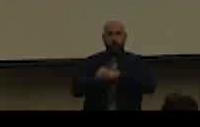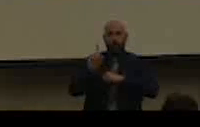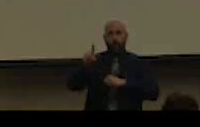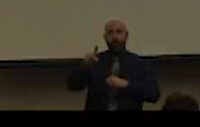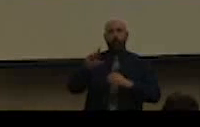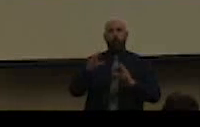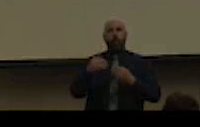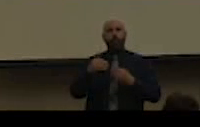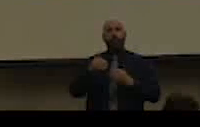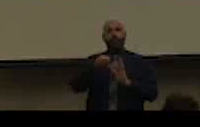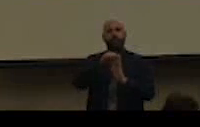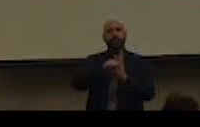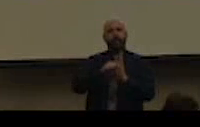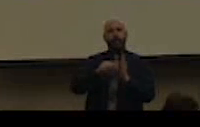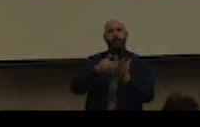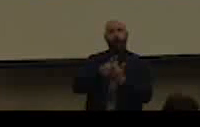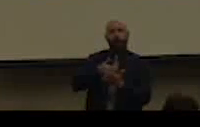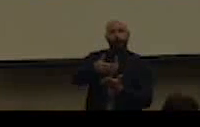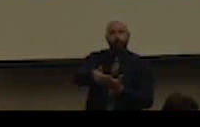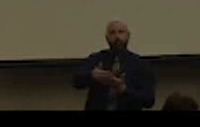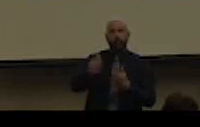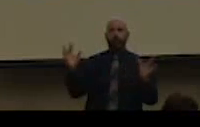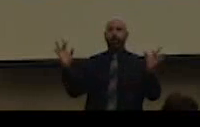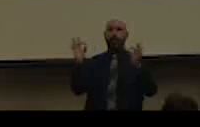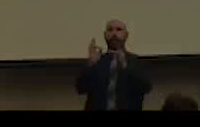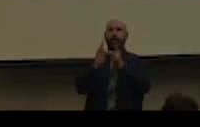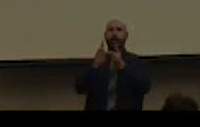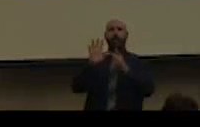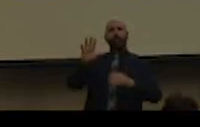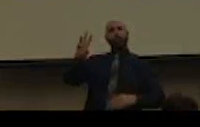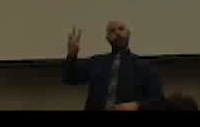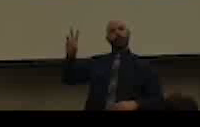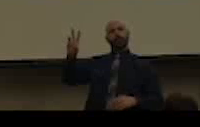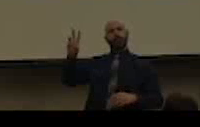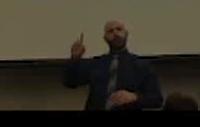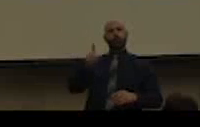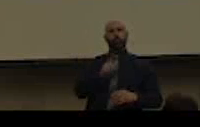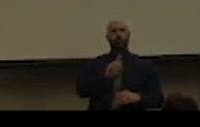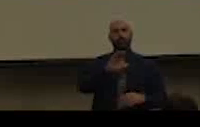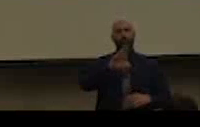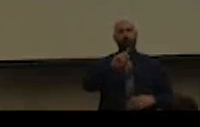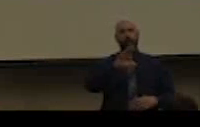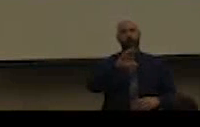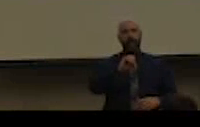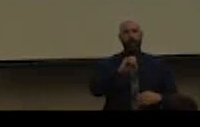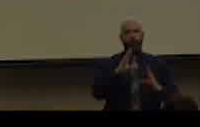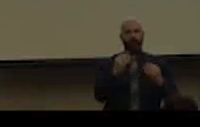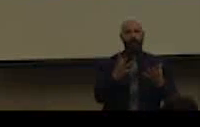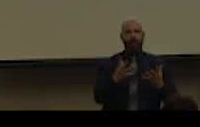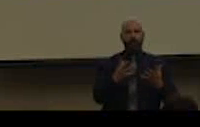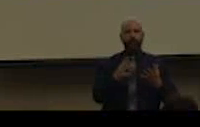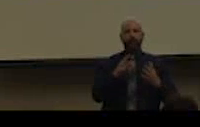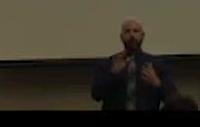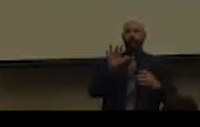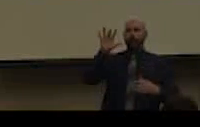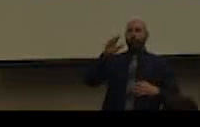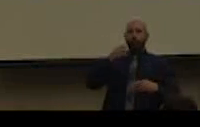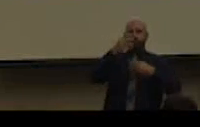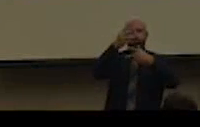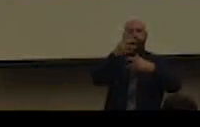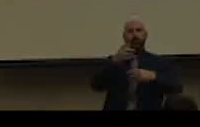to something that chucker providers can go in and put, I'm looking to buy milk. Okay, it's gonna pop up Board and Klein Feeder and a few